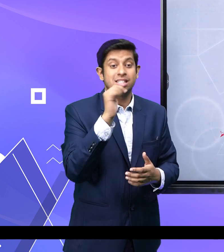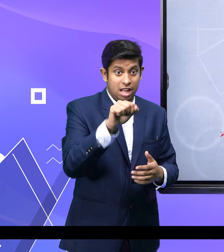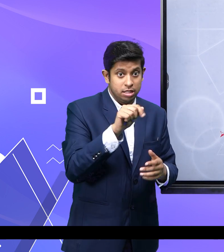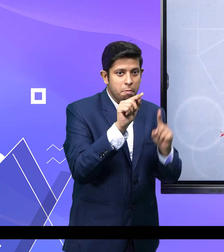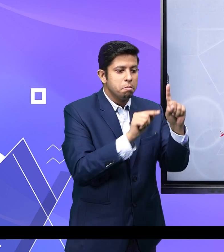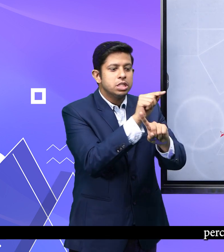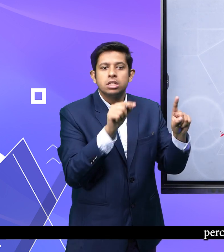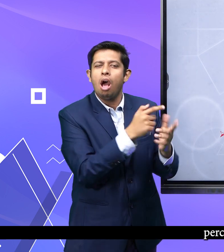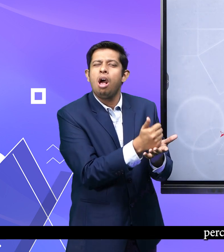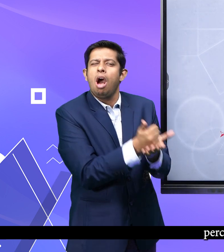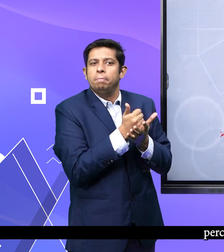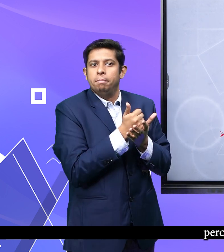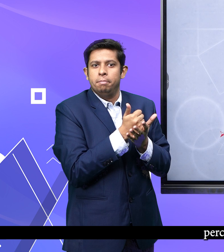Yes, percentages will help.